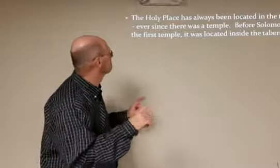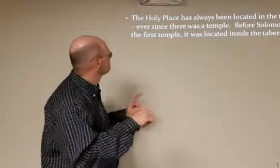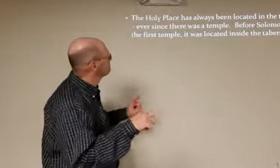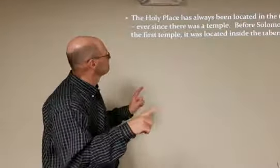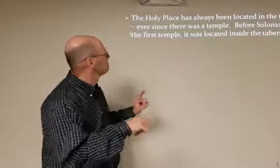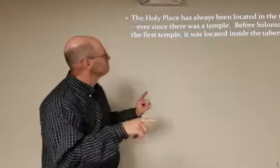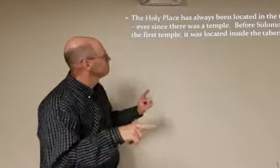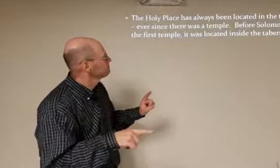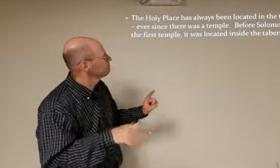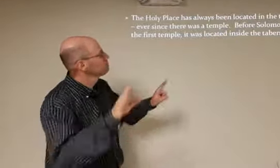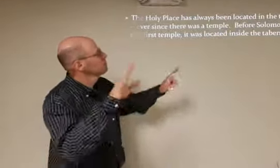All right.